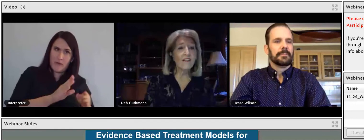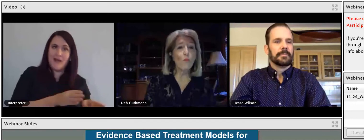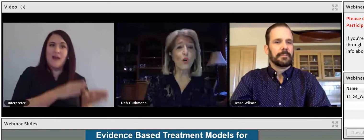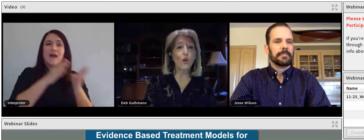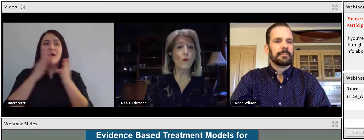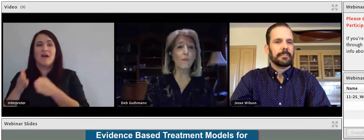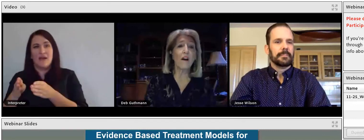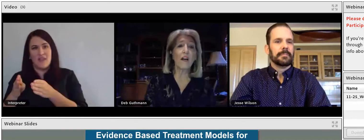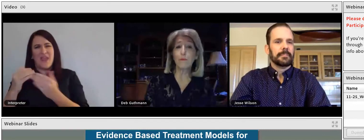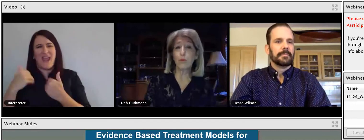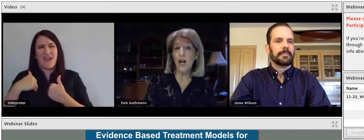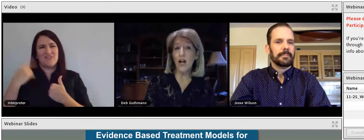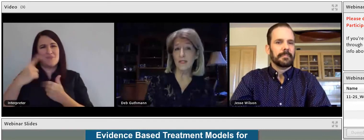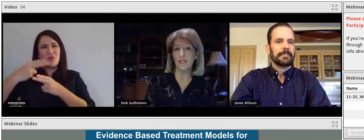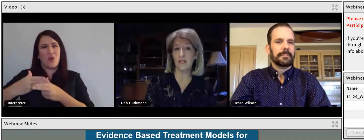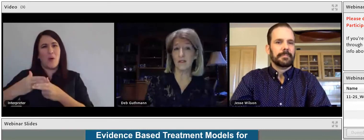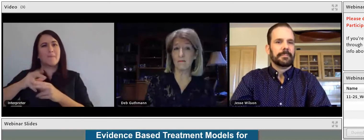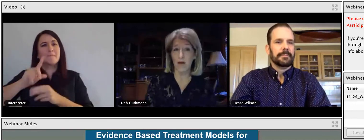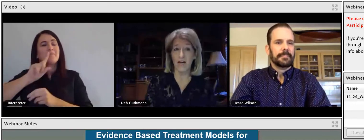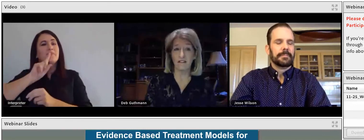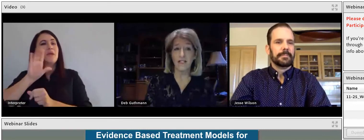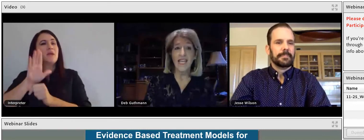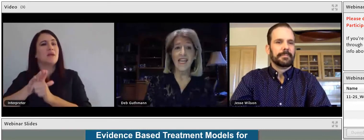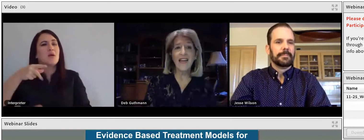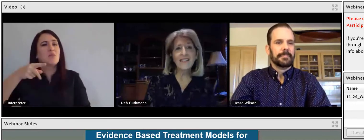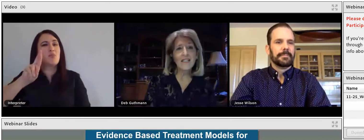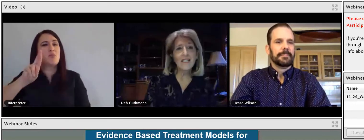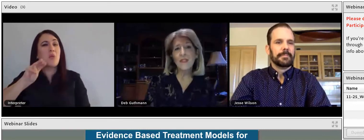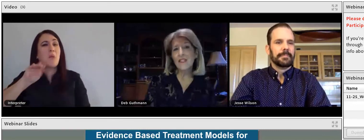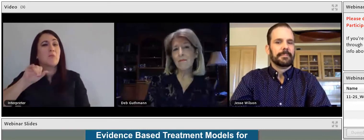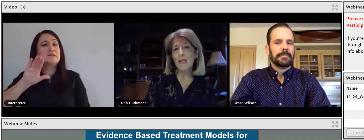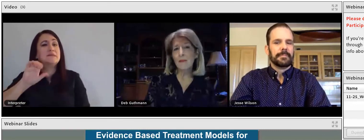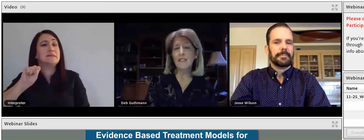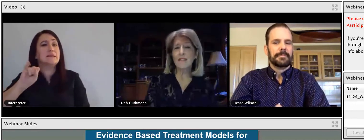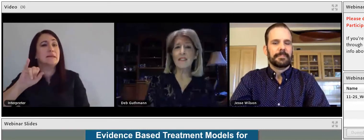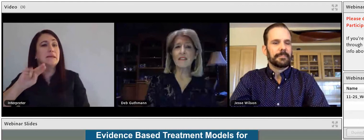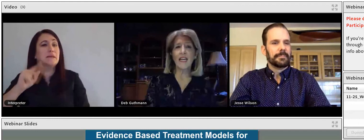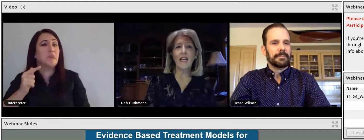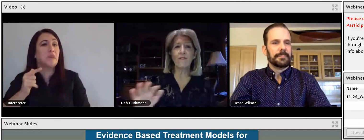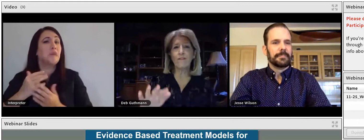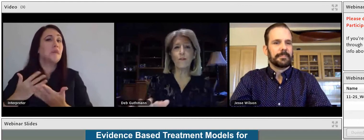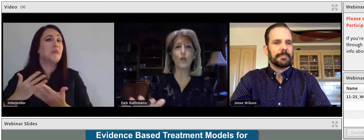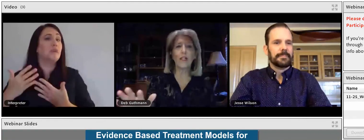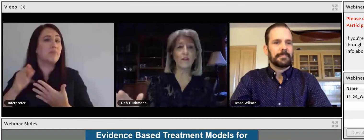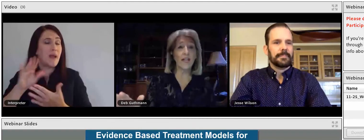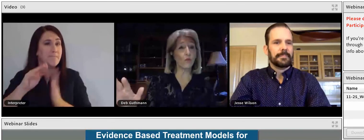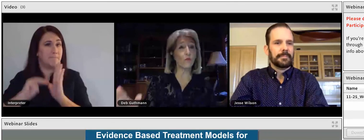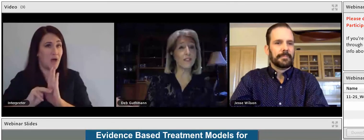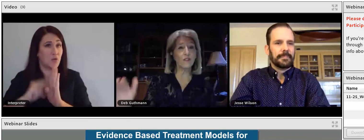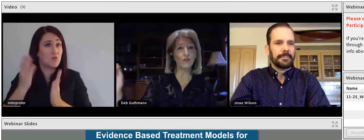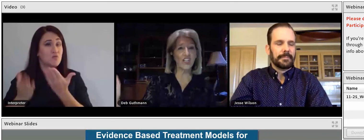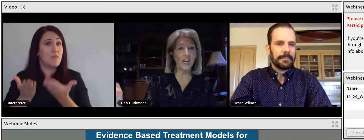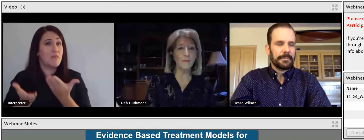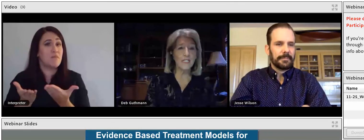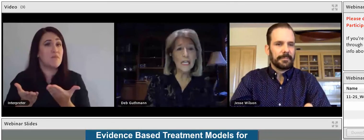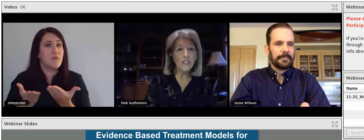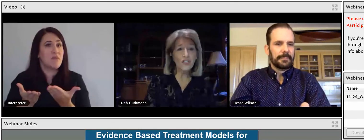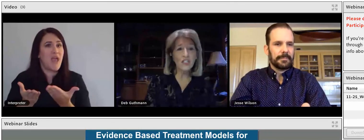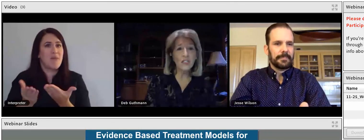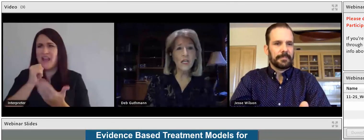And then we have more what we call a promising model. And that's something that maybe doesn't have full out-and-out